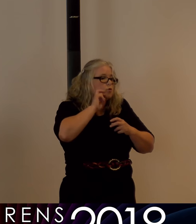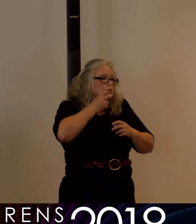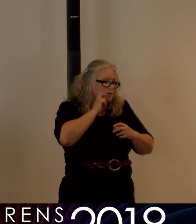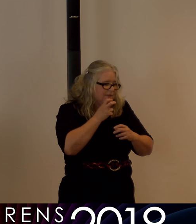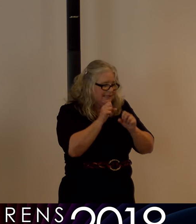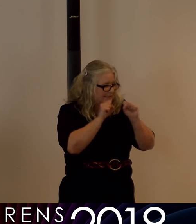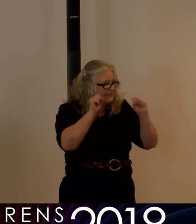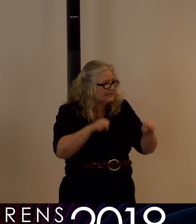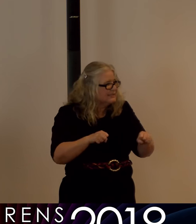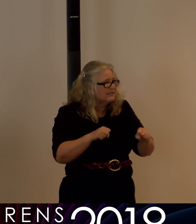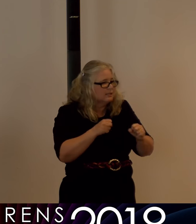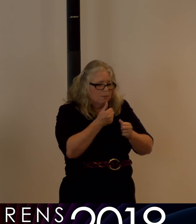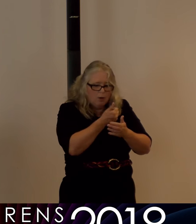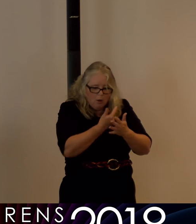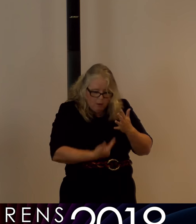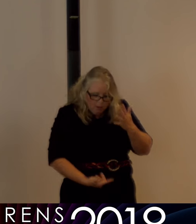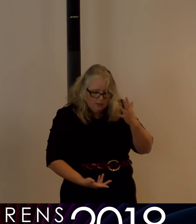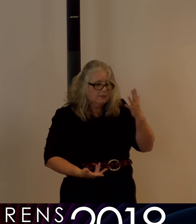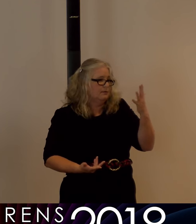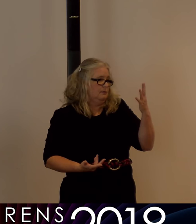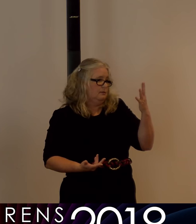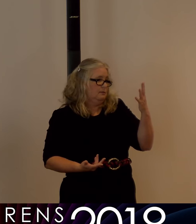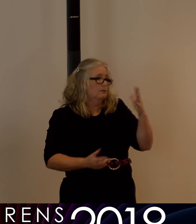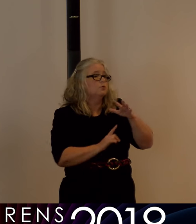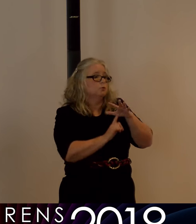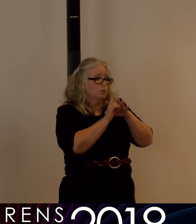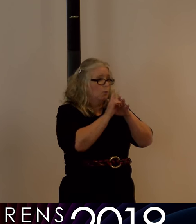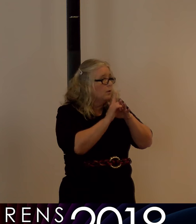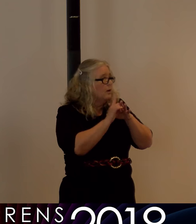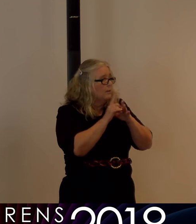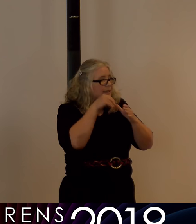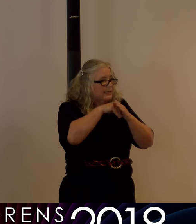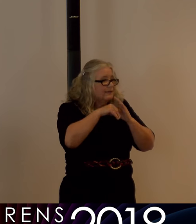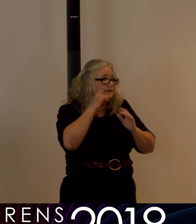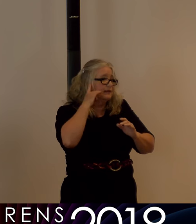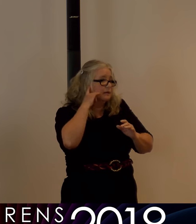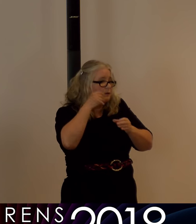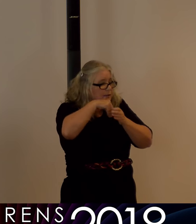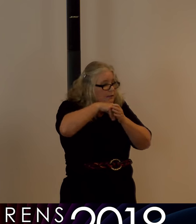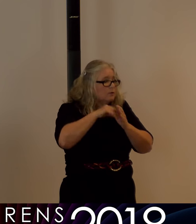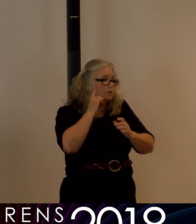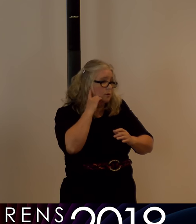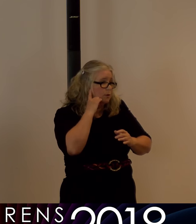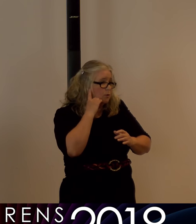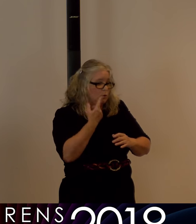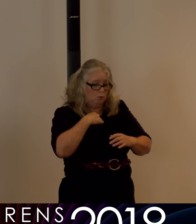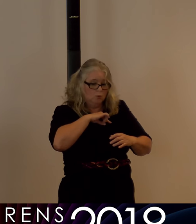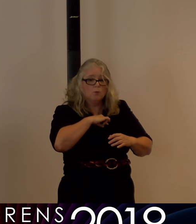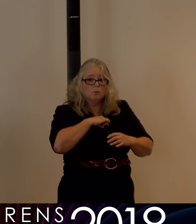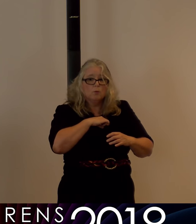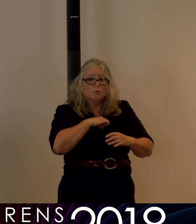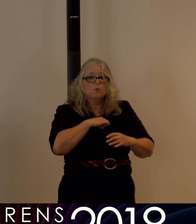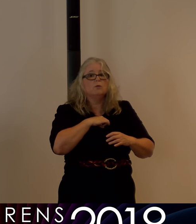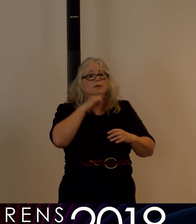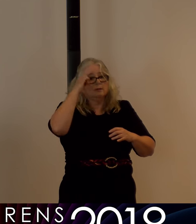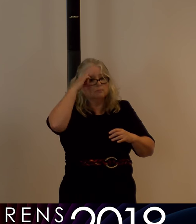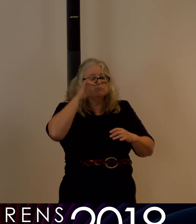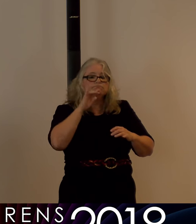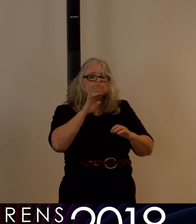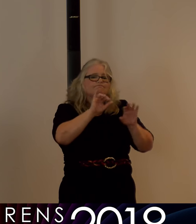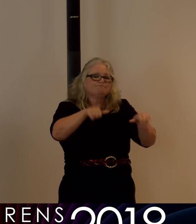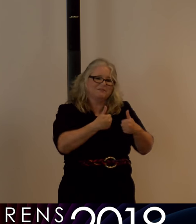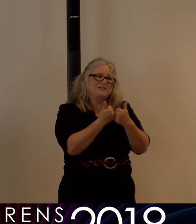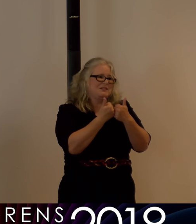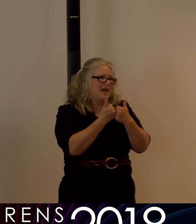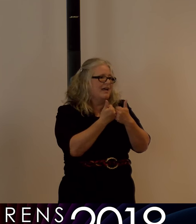GI manifestations in charge, there it is. It's in the inner ear. So we took this as a challenge to